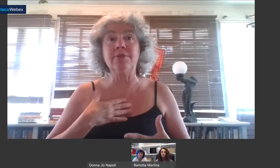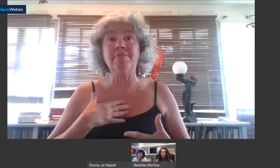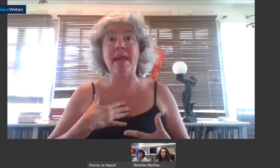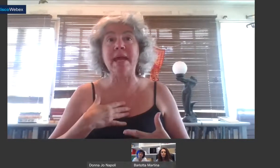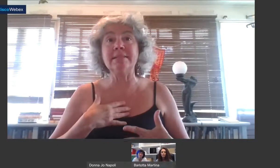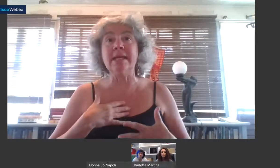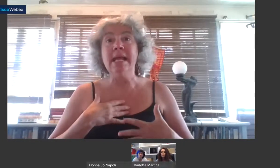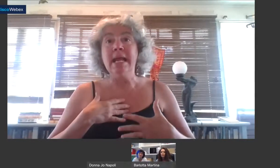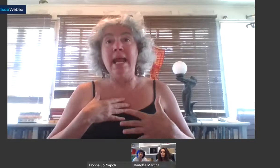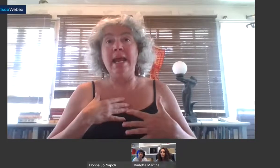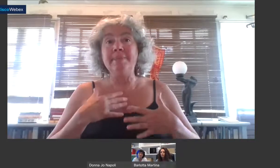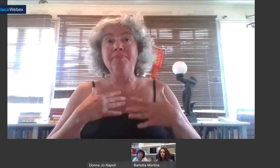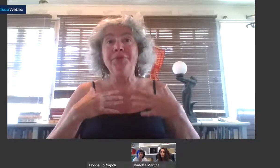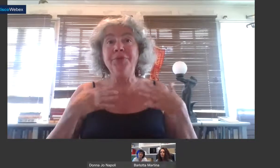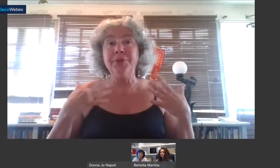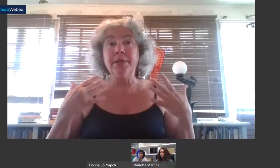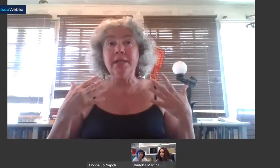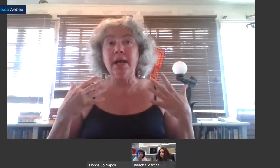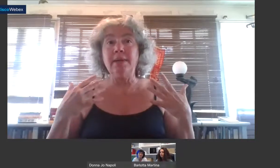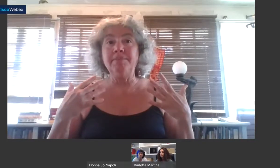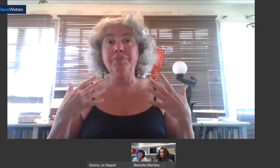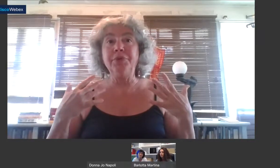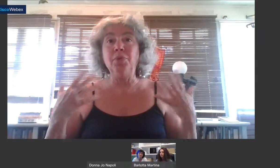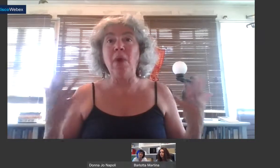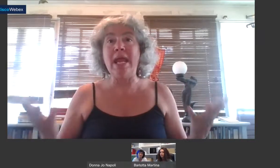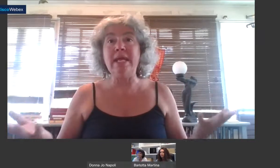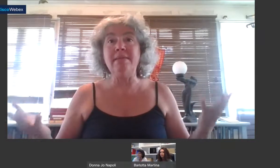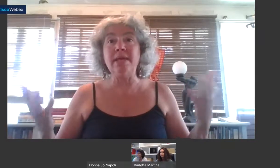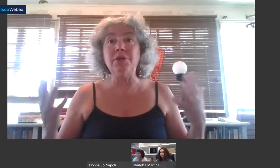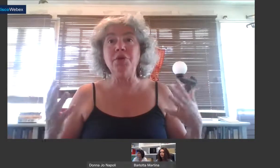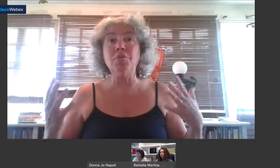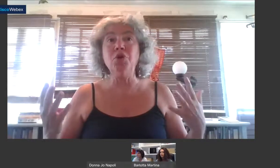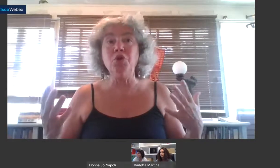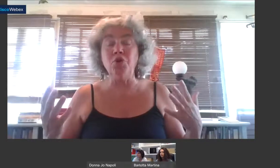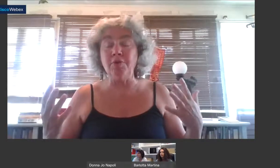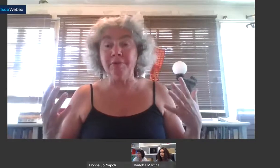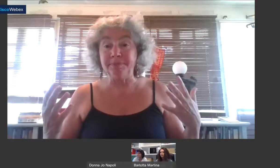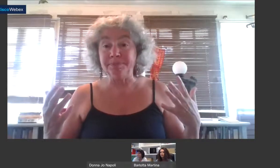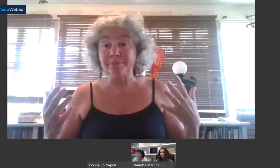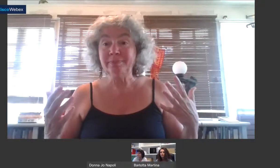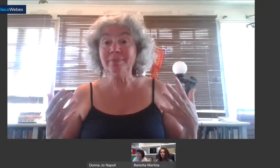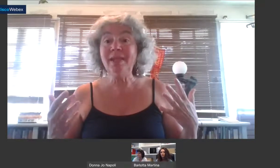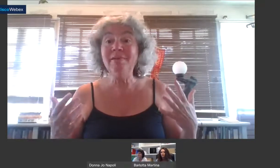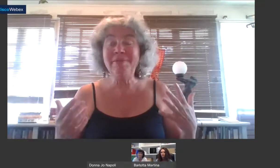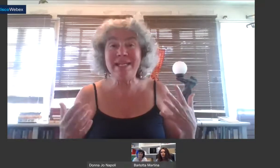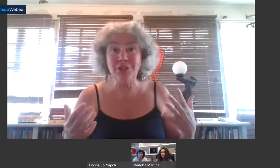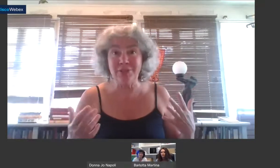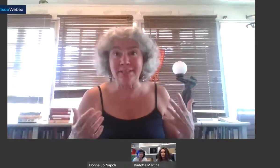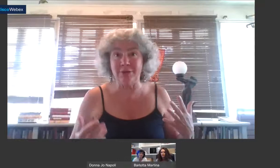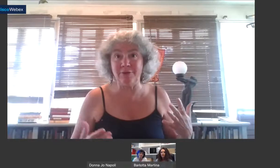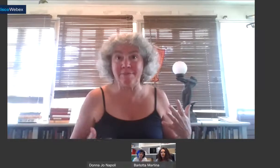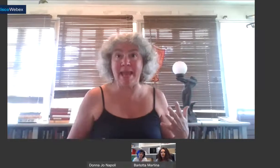of mass. And your the way that you move affects your center of